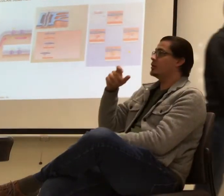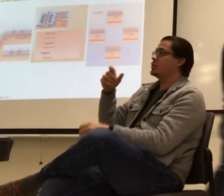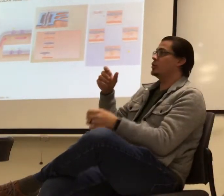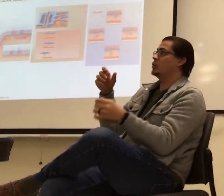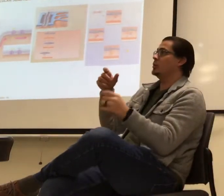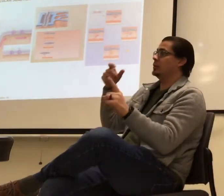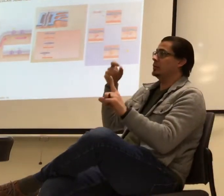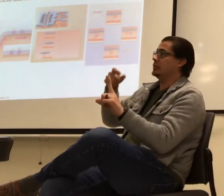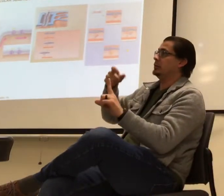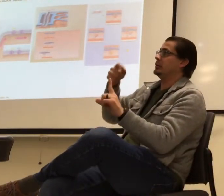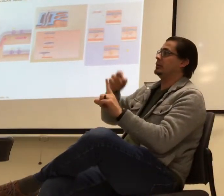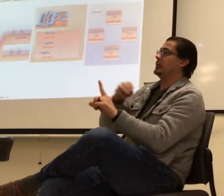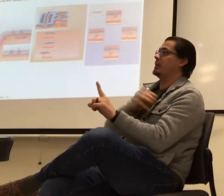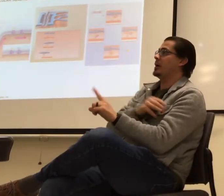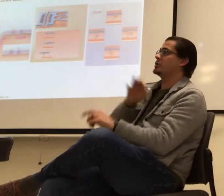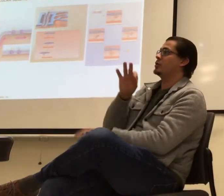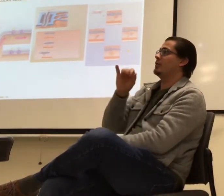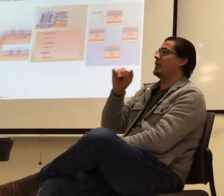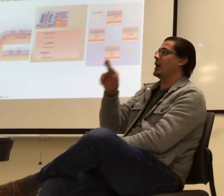fiber.